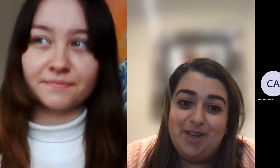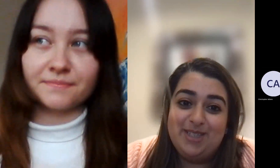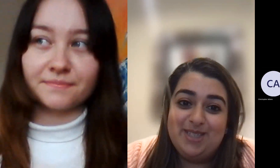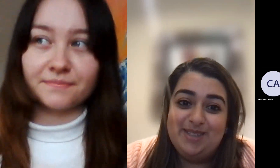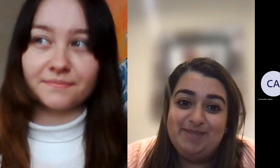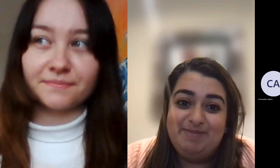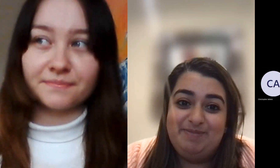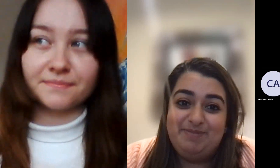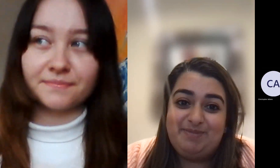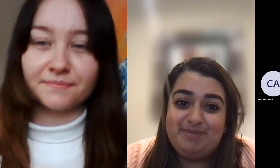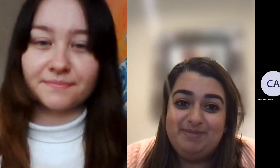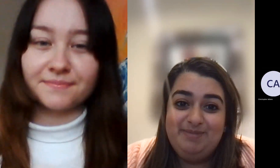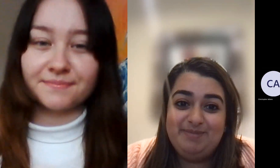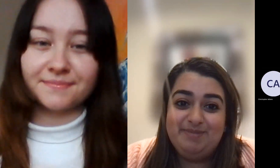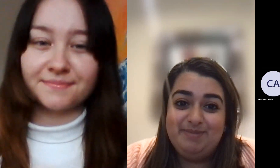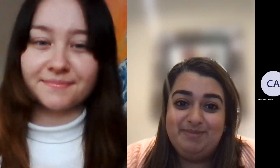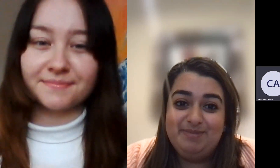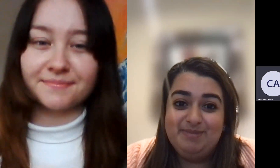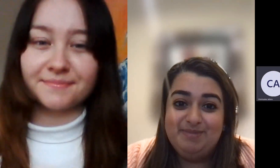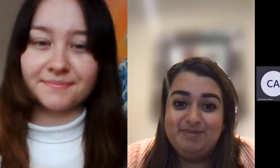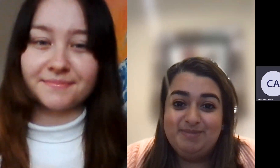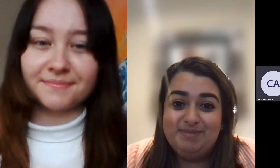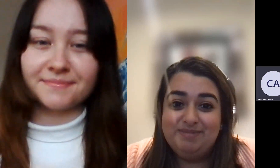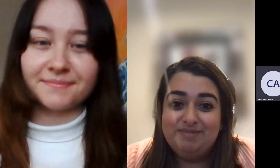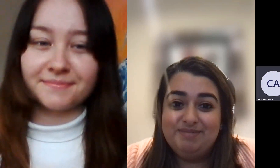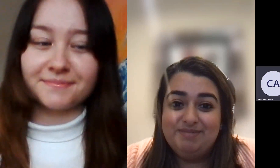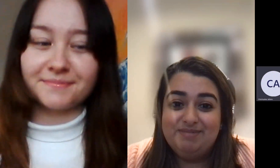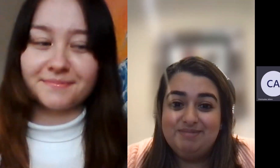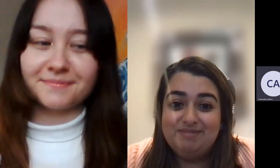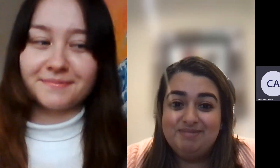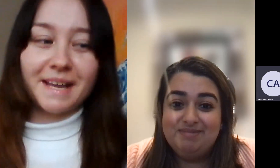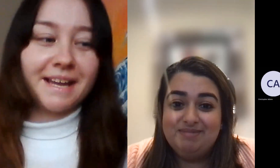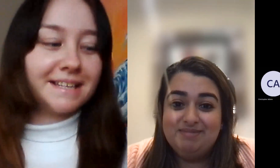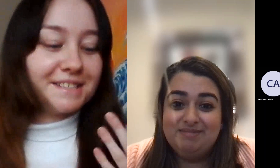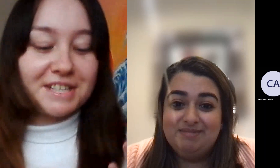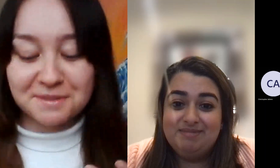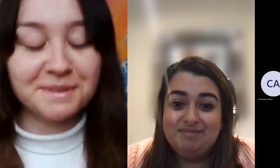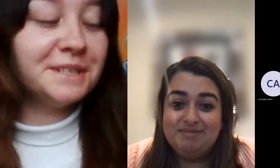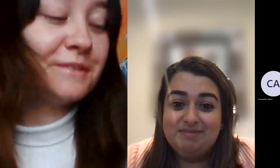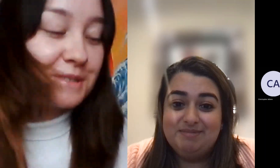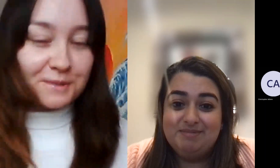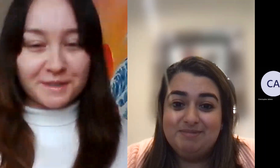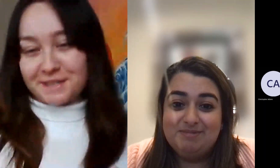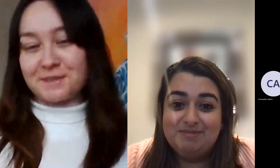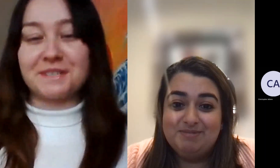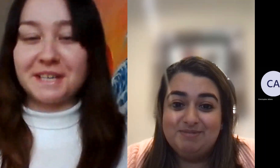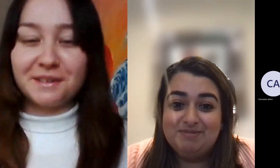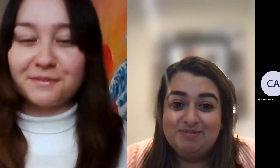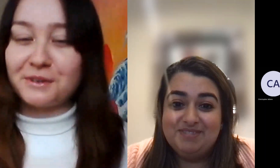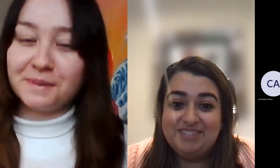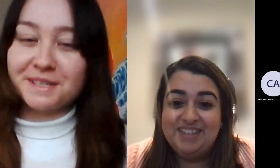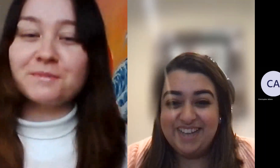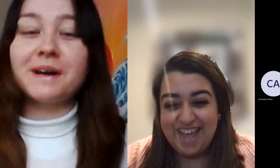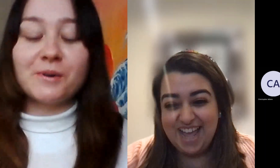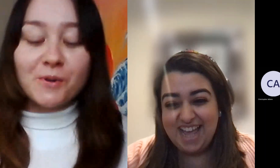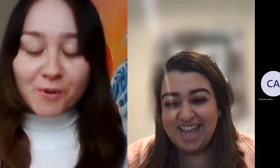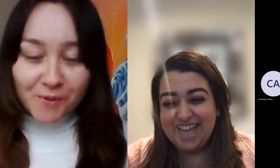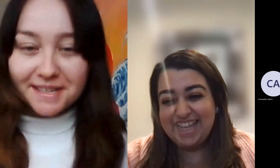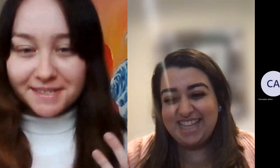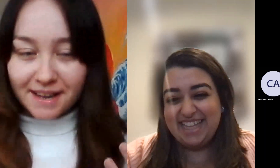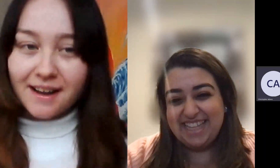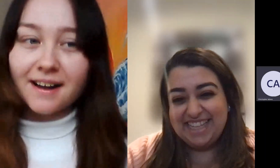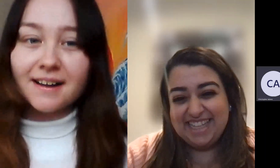my advice. Fantastic. And the same question to you, Rosie. Jasmine has sort of said it for me as